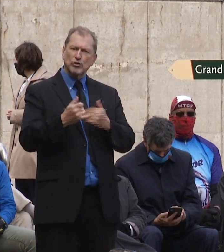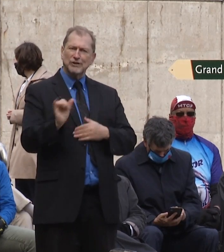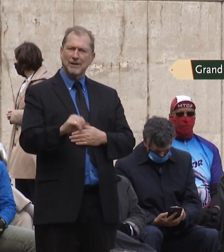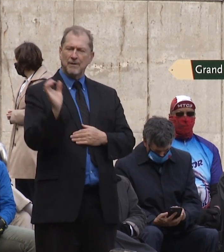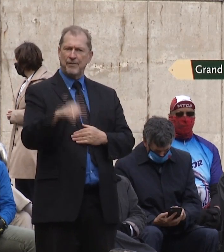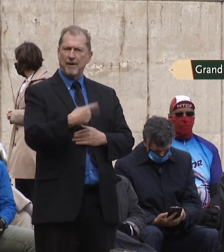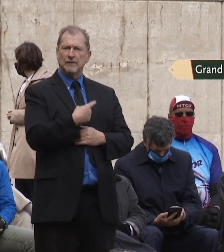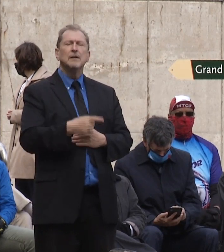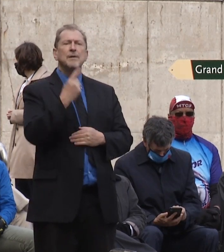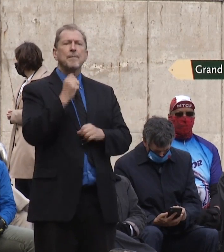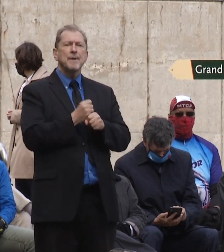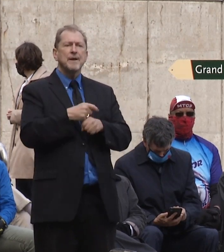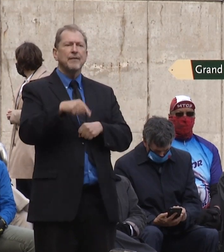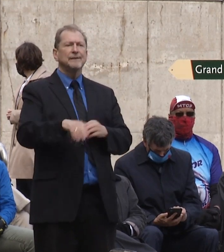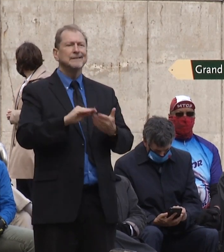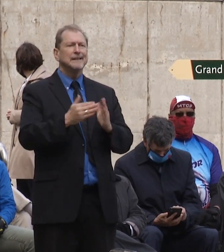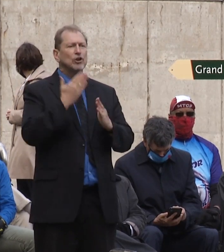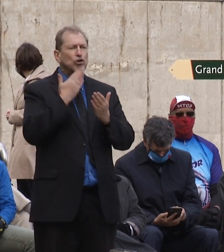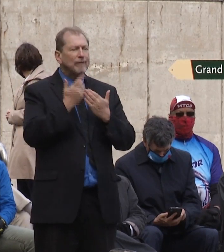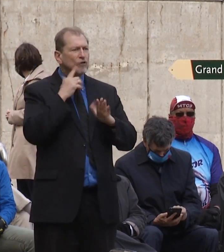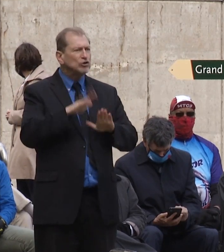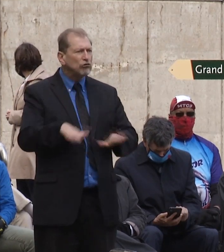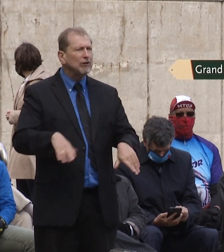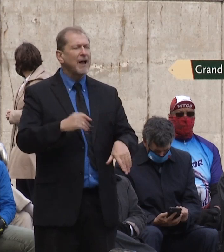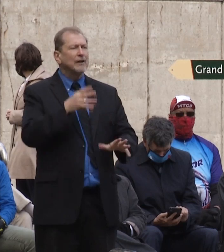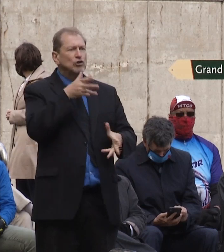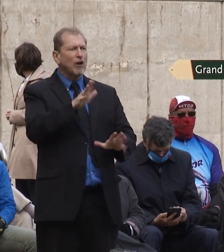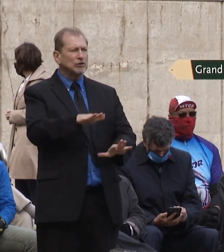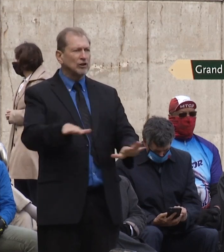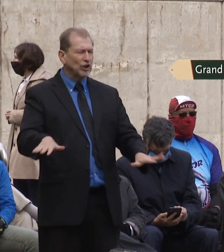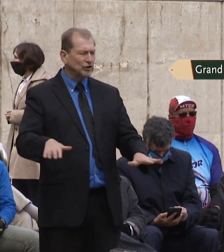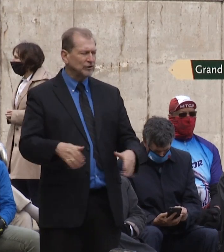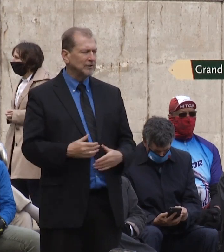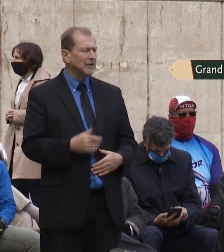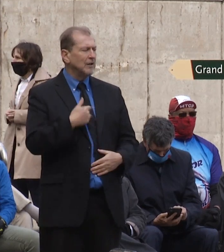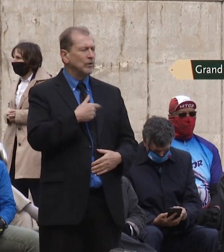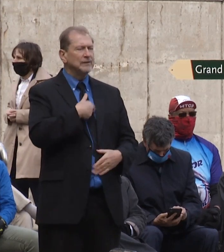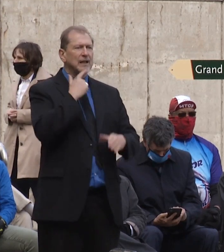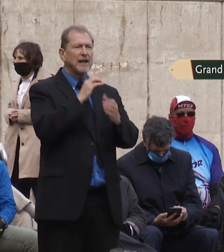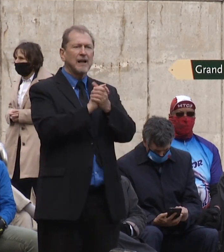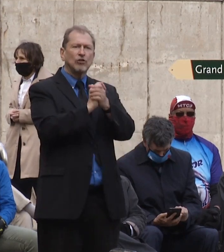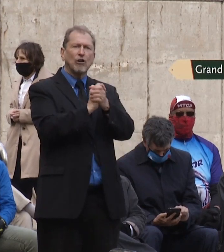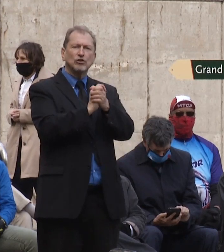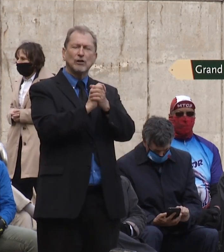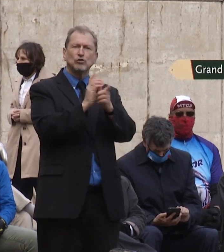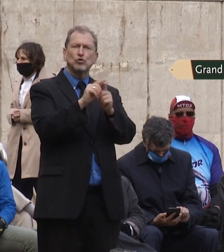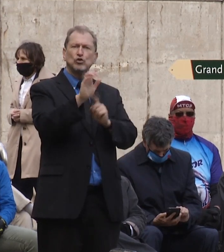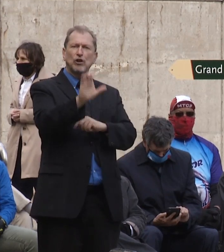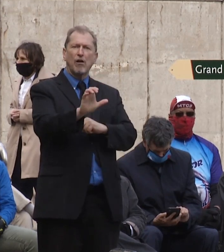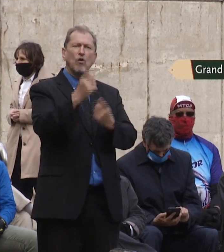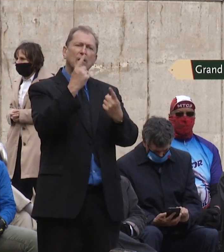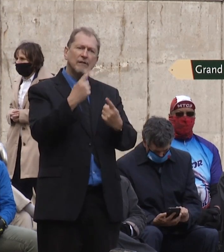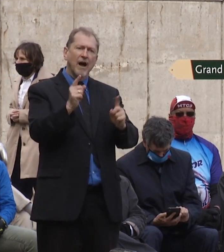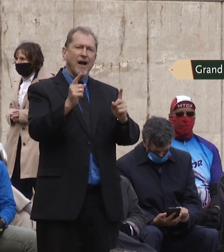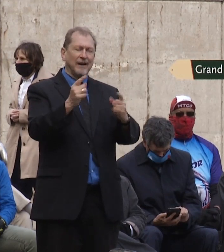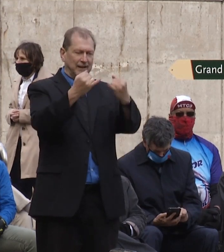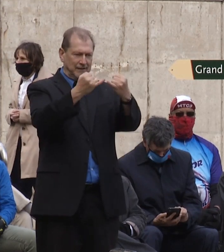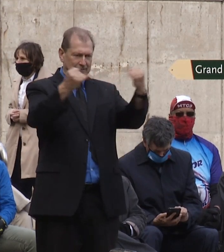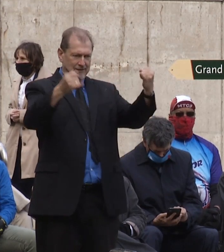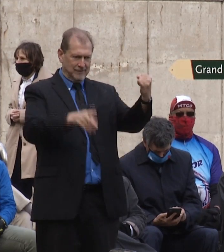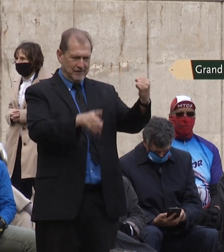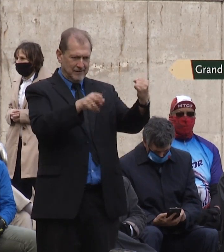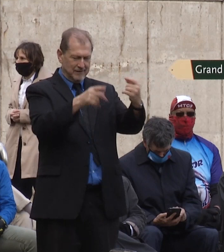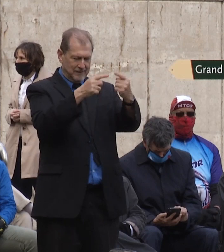and grandchildren want to call home. Congratulations, Chicago, on this magnificent new